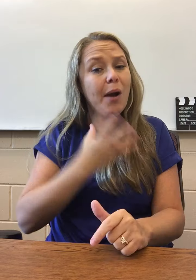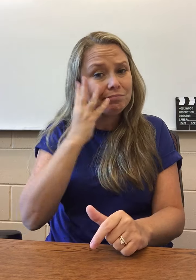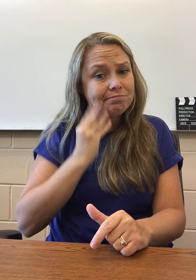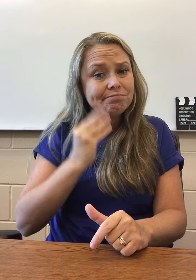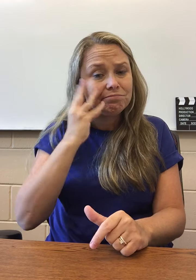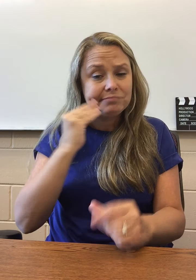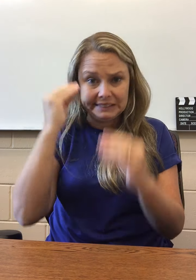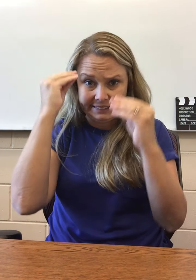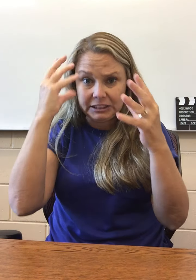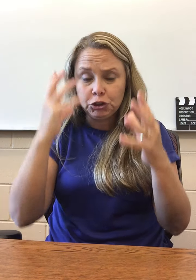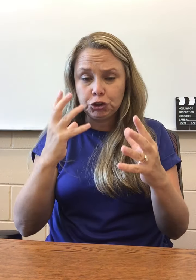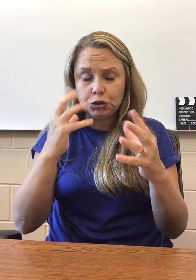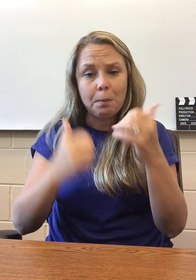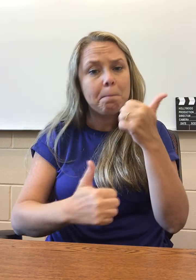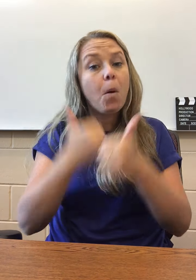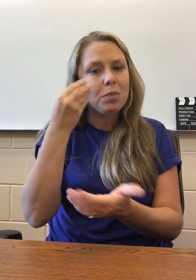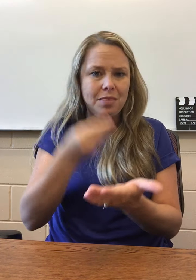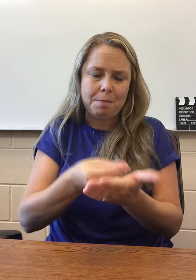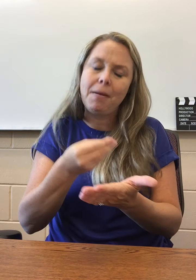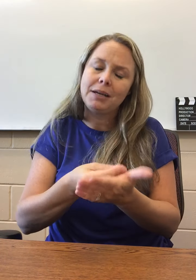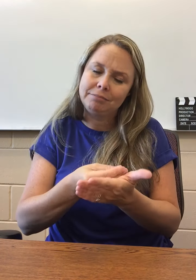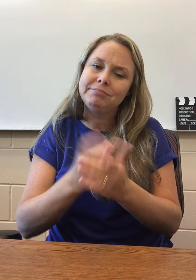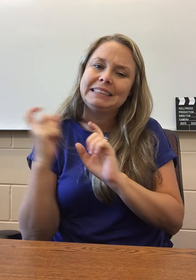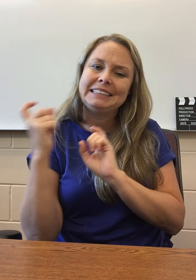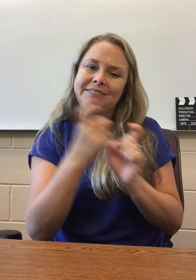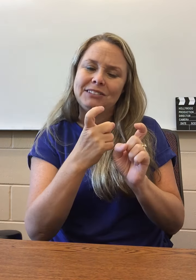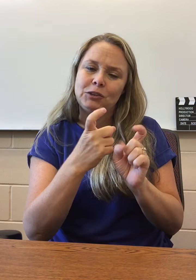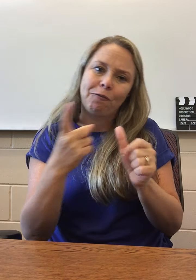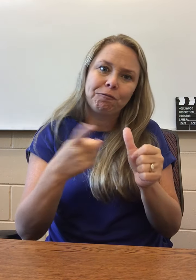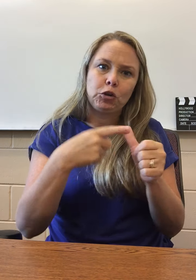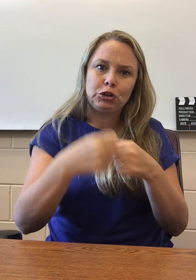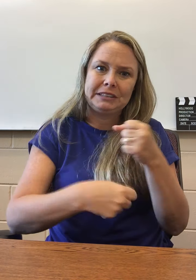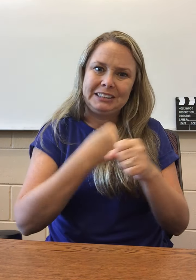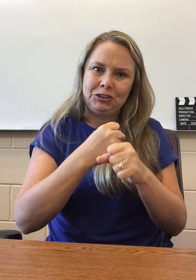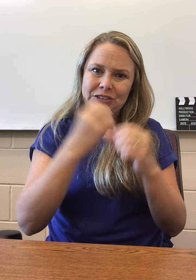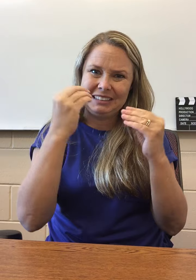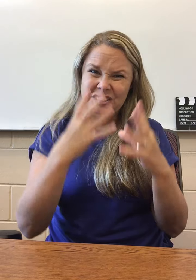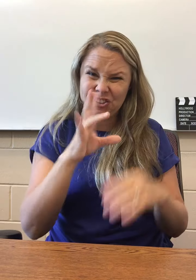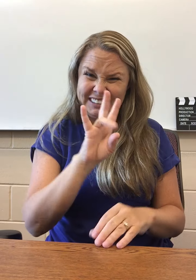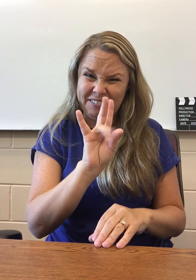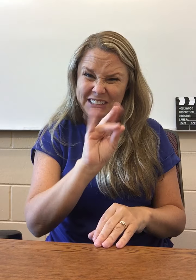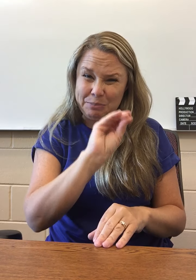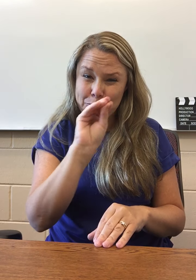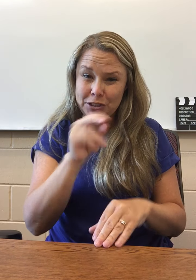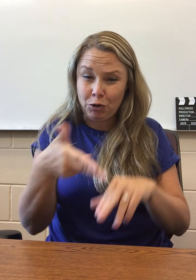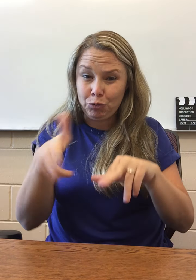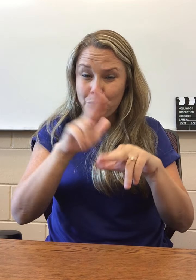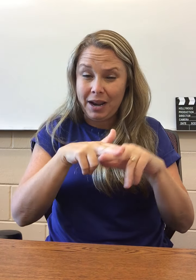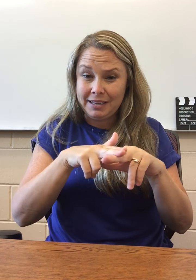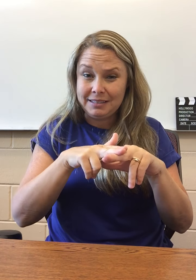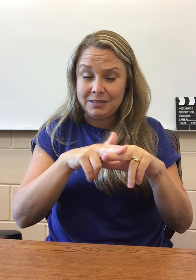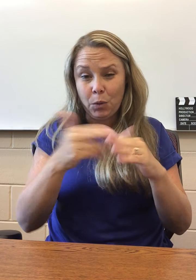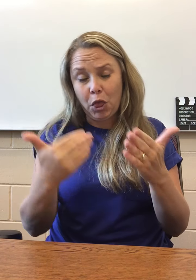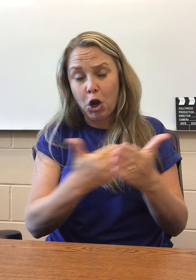uh most of the money would be new teachers first year teacher ended up with a 17 percent raise with our new base salary of forty